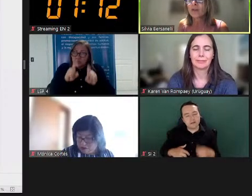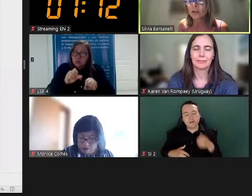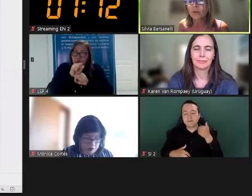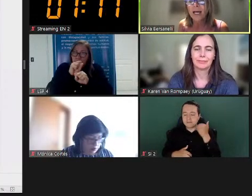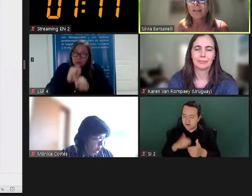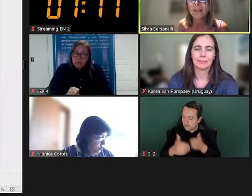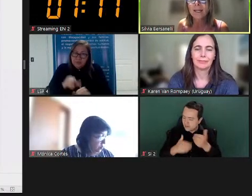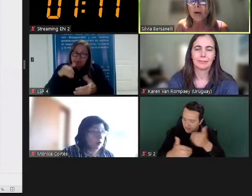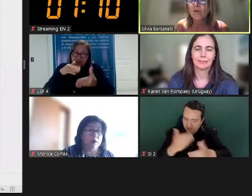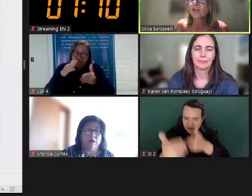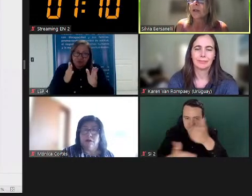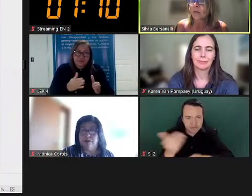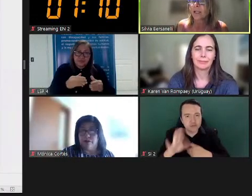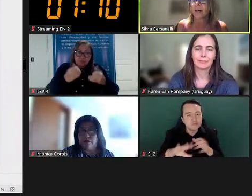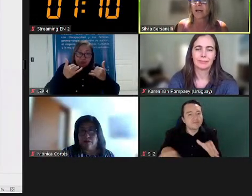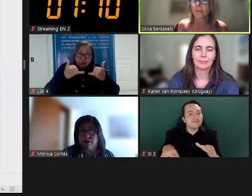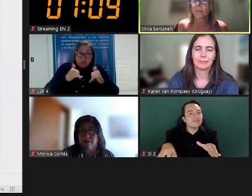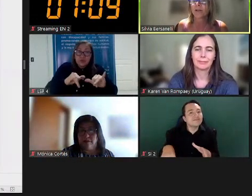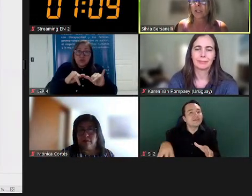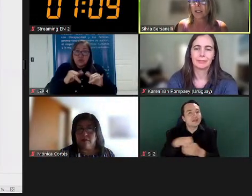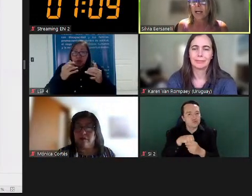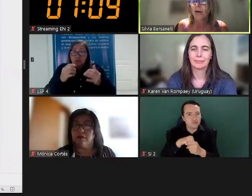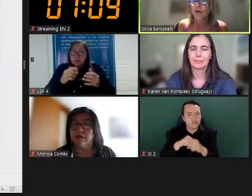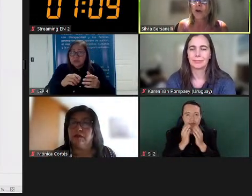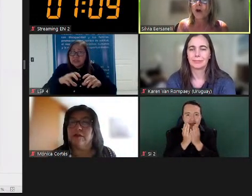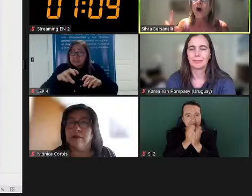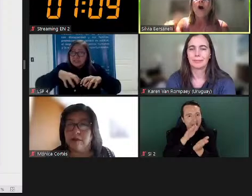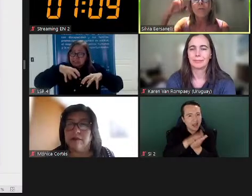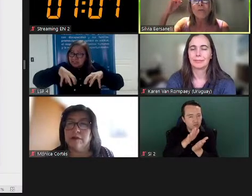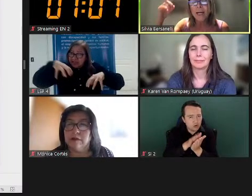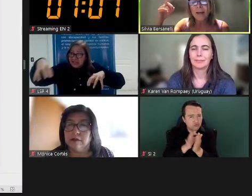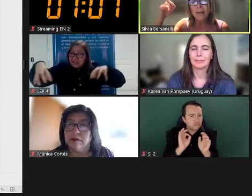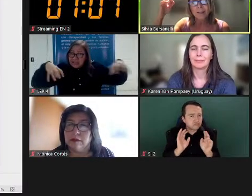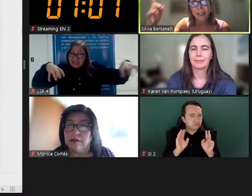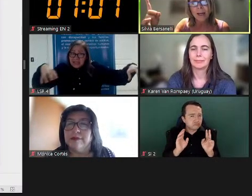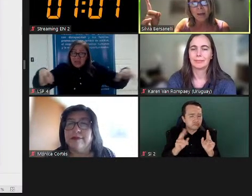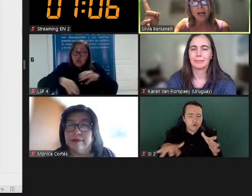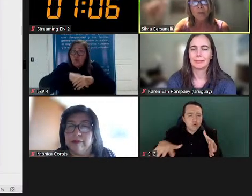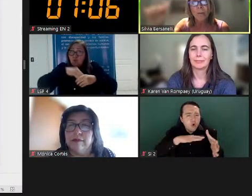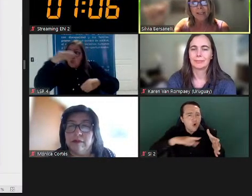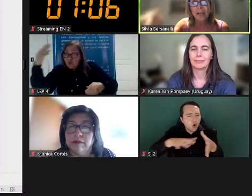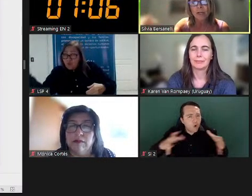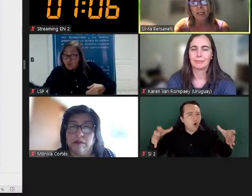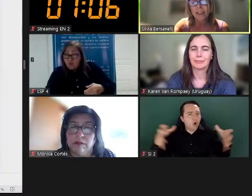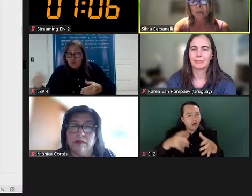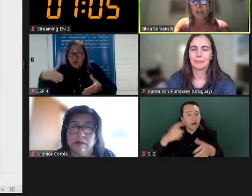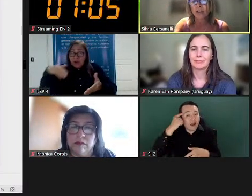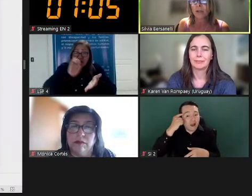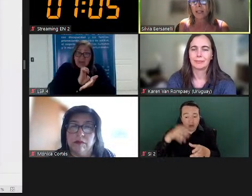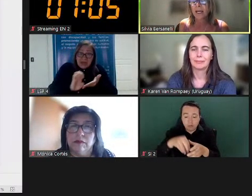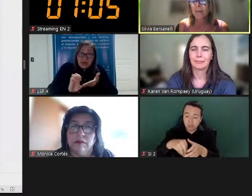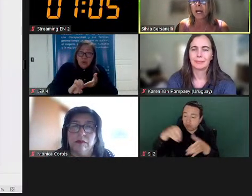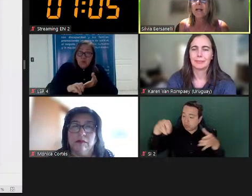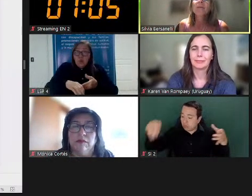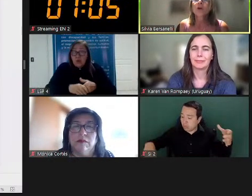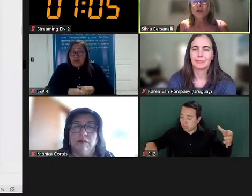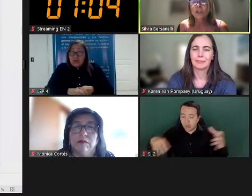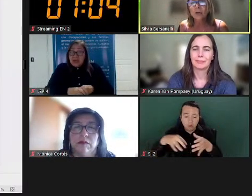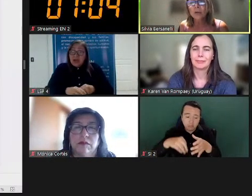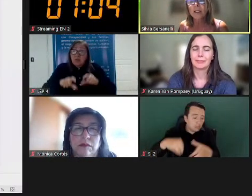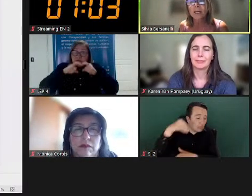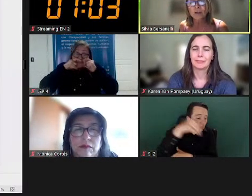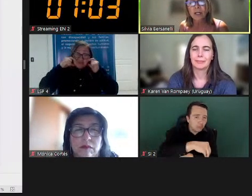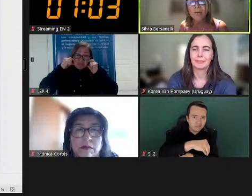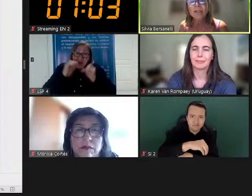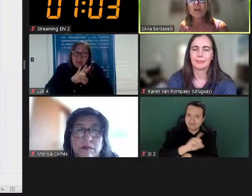process into common education of the students that are still in segregated spaces or outside the system and this it